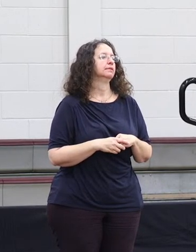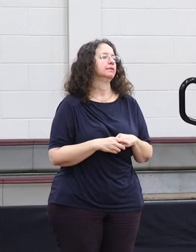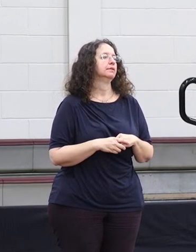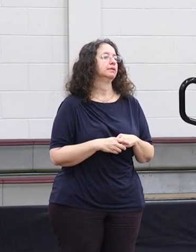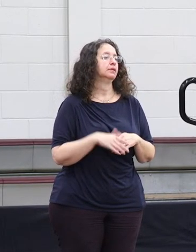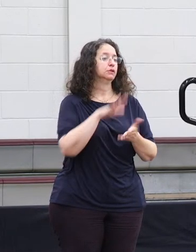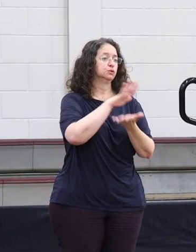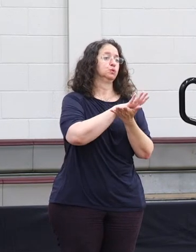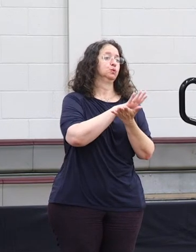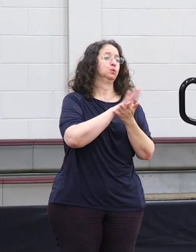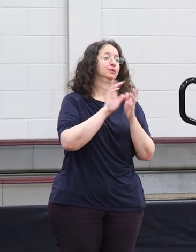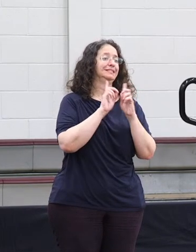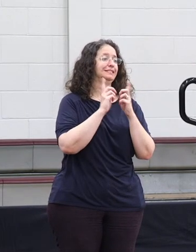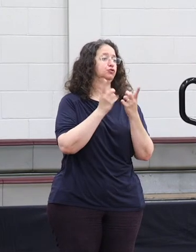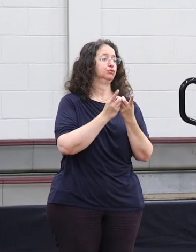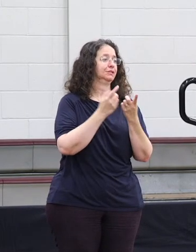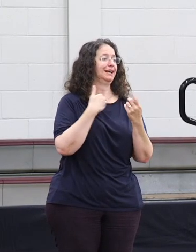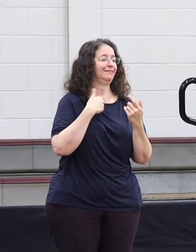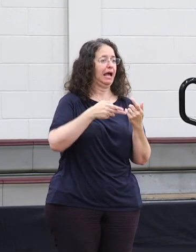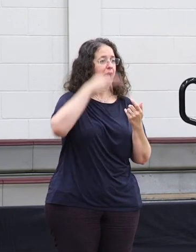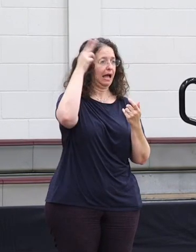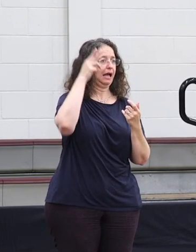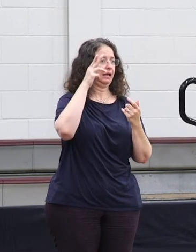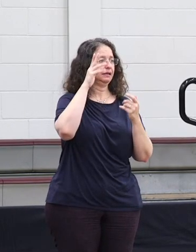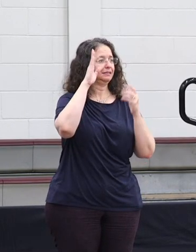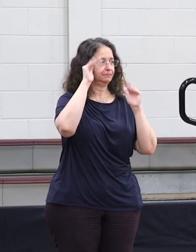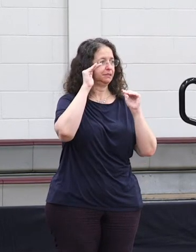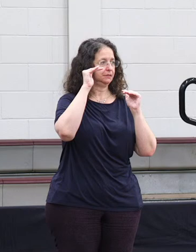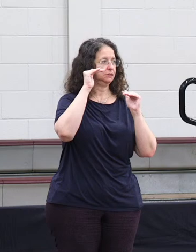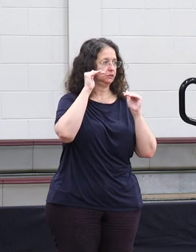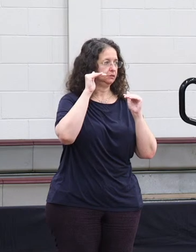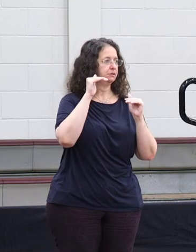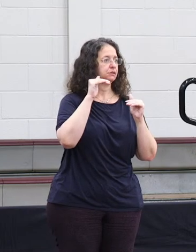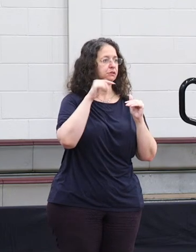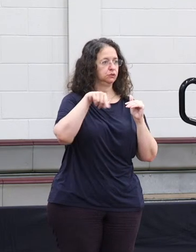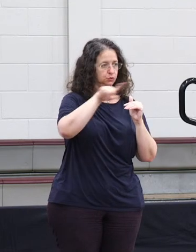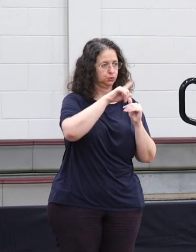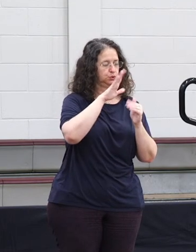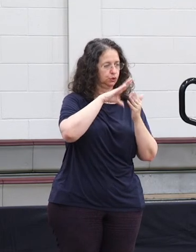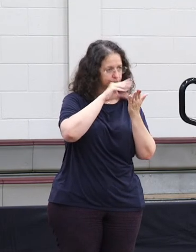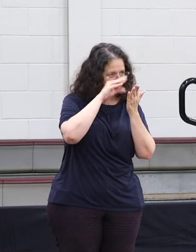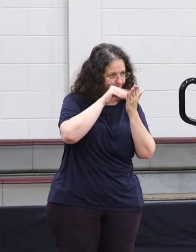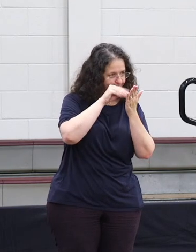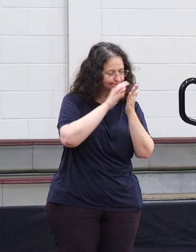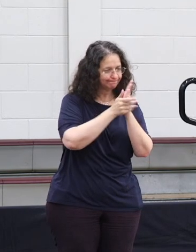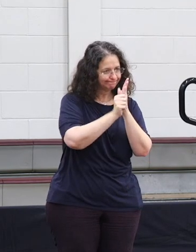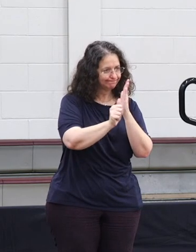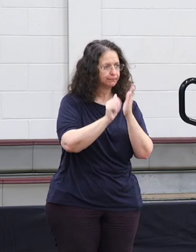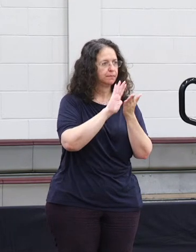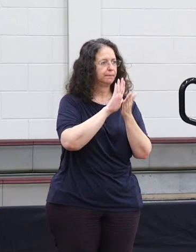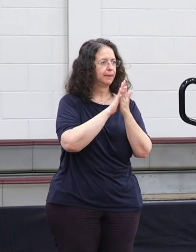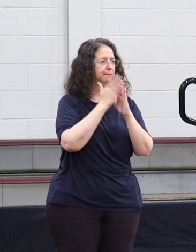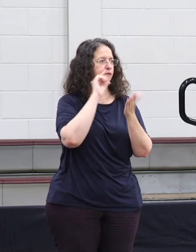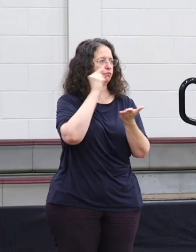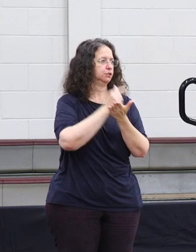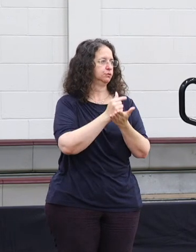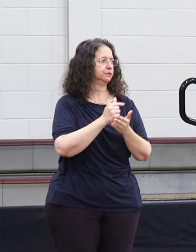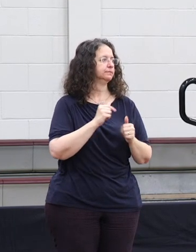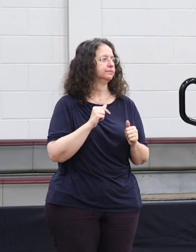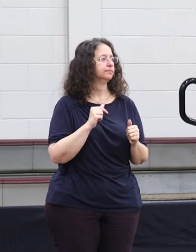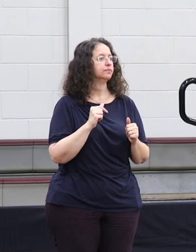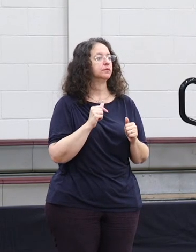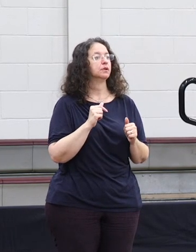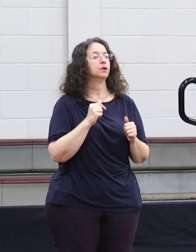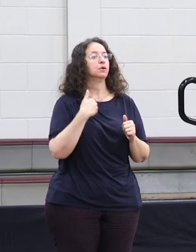Our school district has high academic standards that you all have had to learn and master to obtain your diploma. We have a